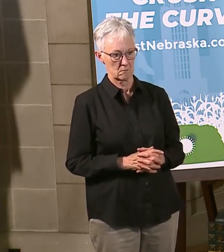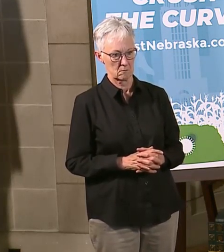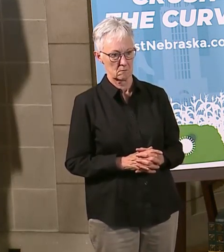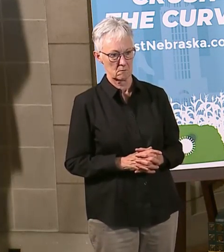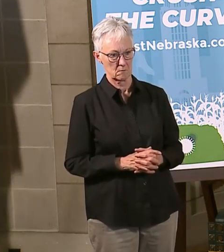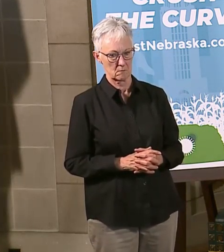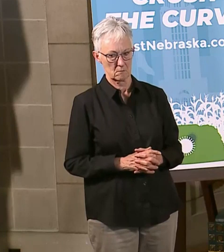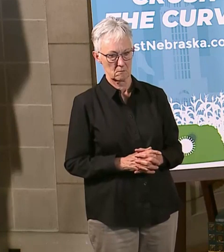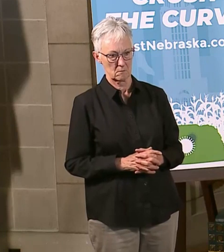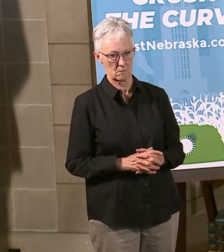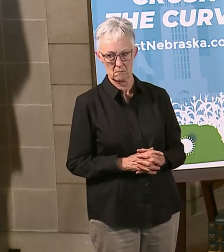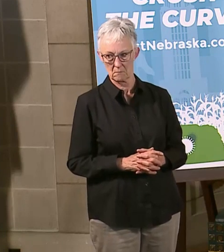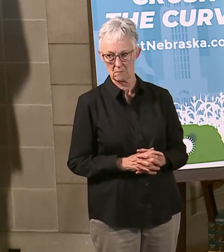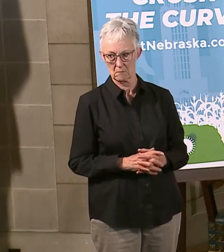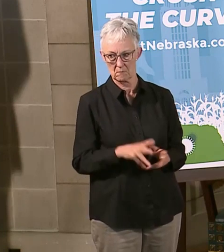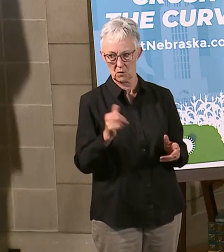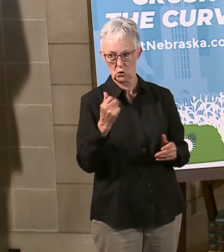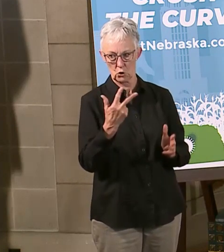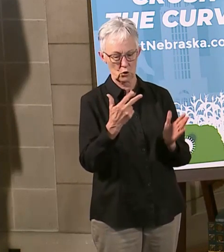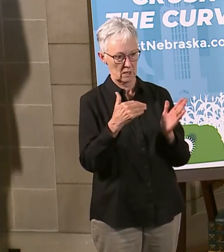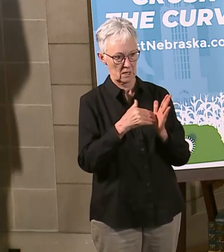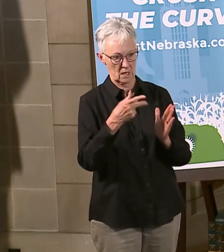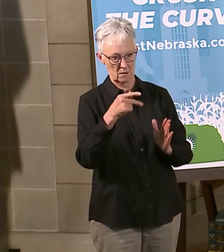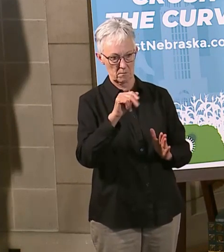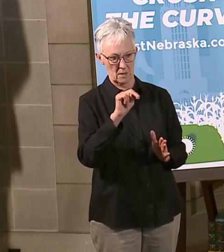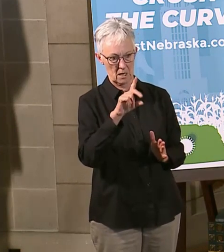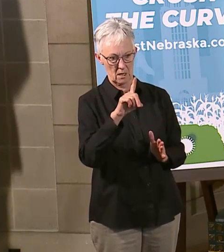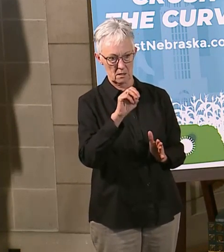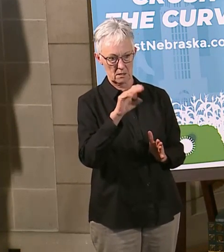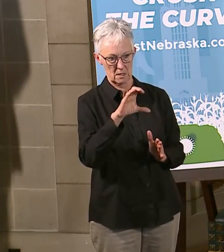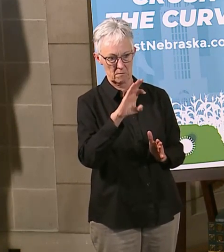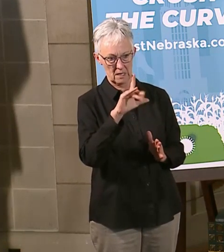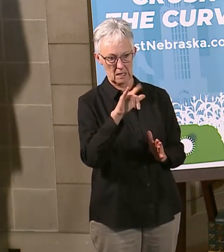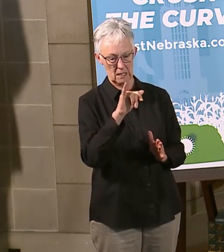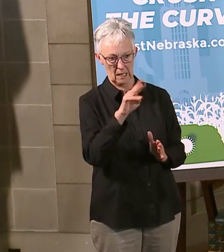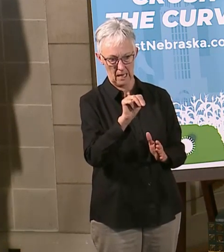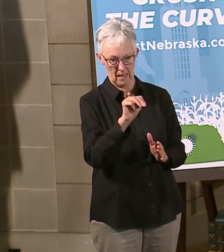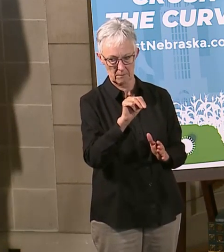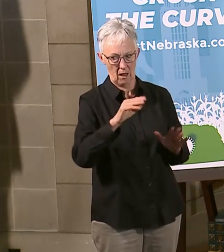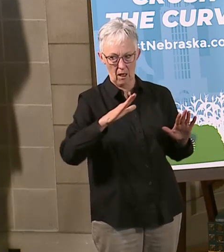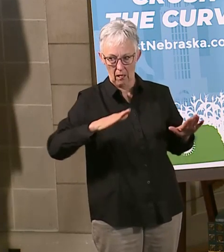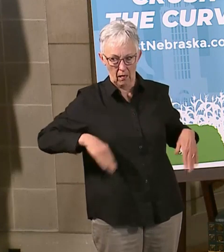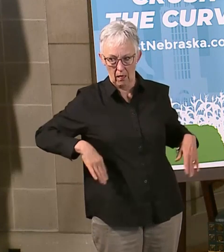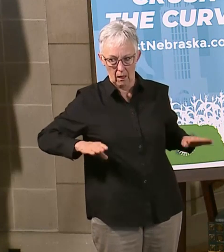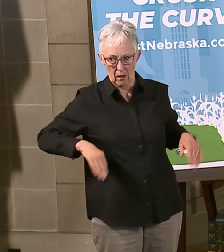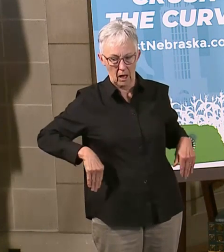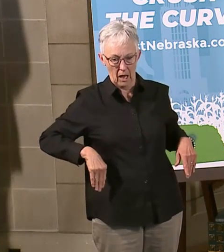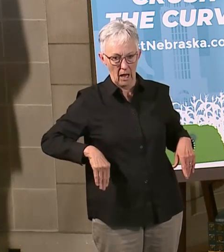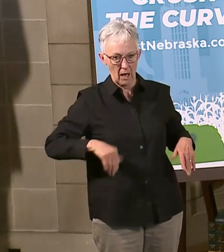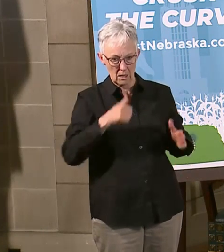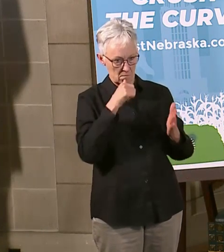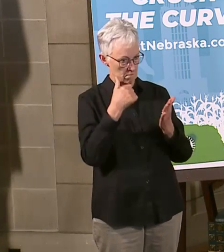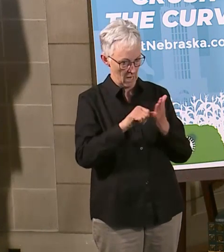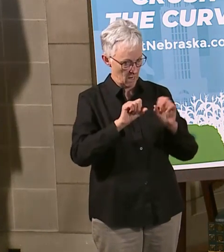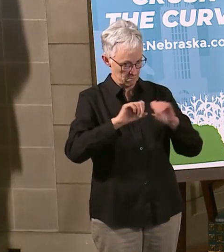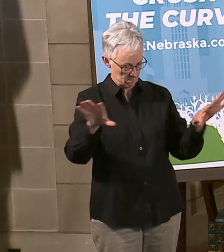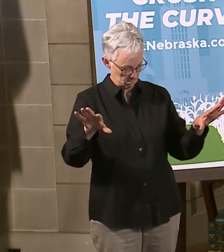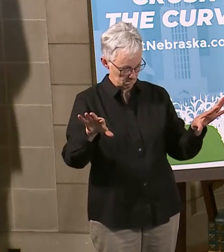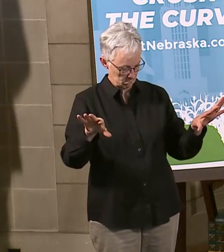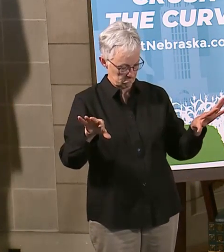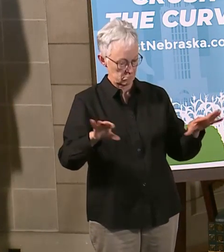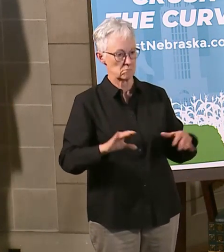that haven't gone out yet? They started processing this morning. So the question was, Paul was asking, $13